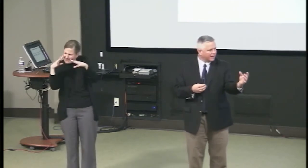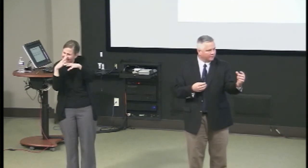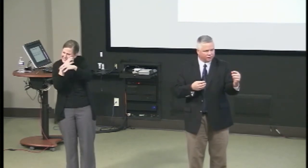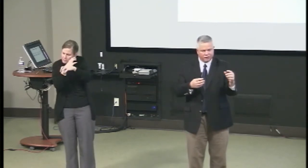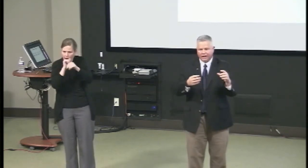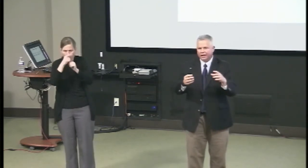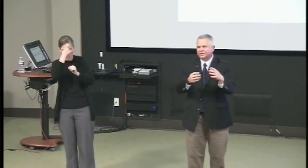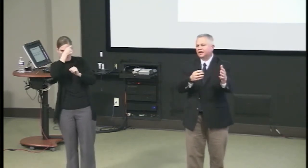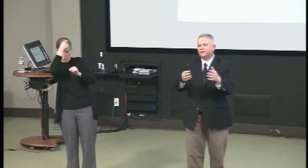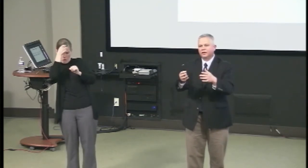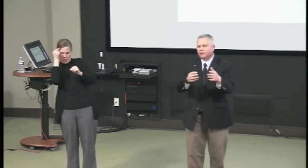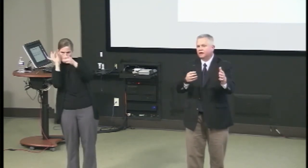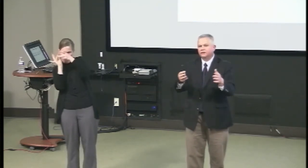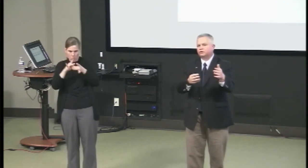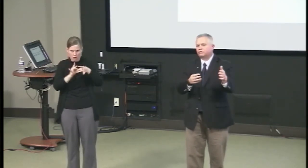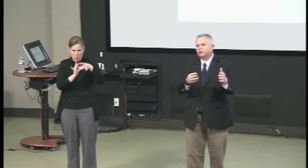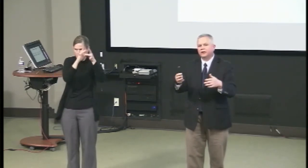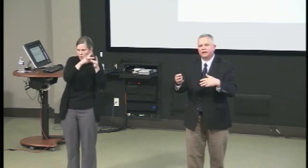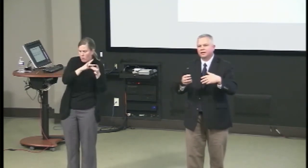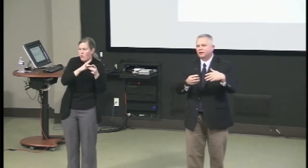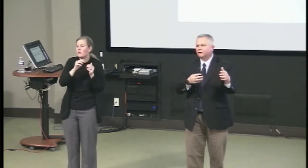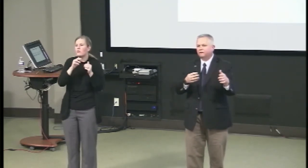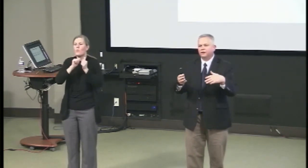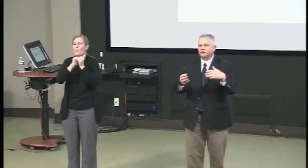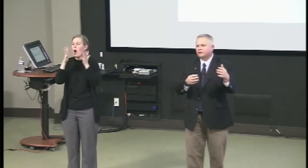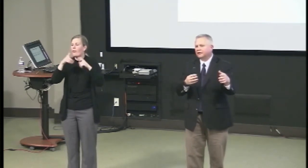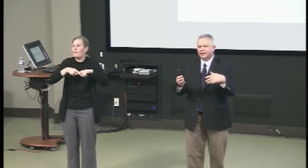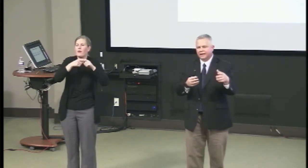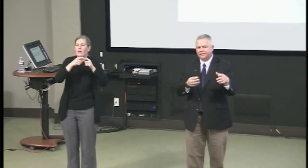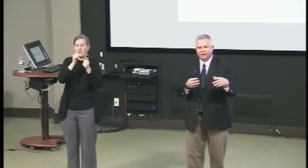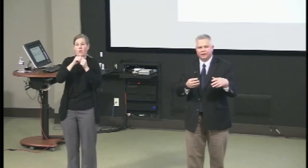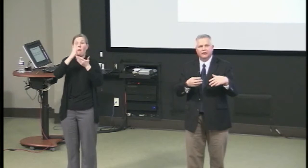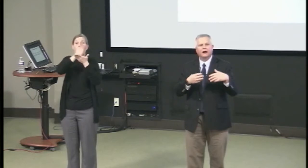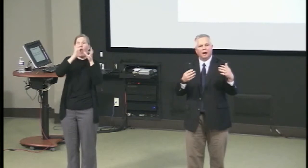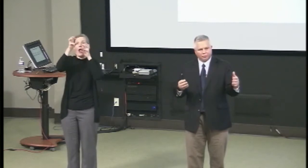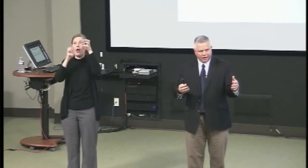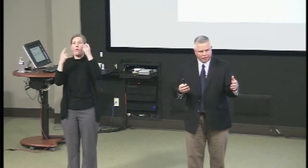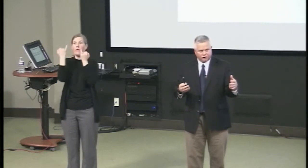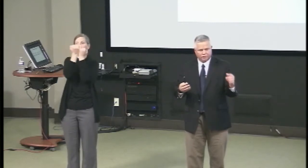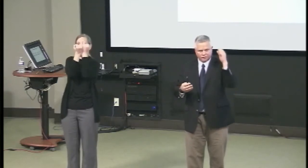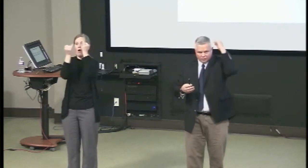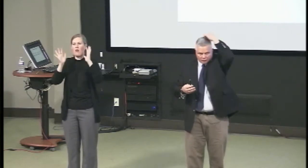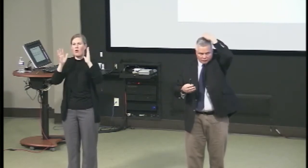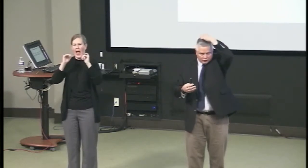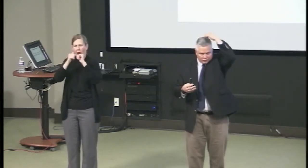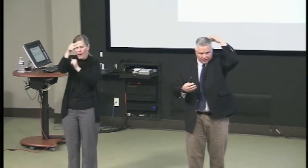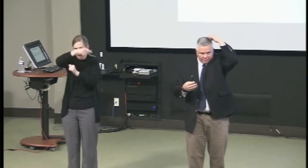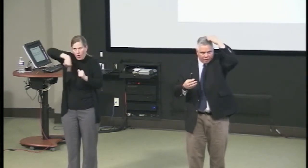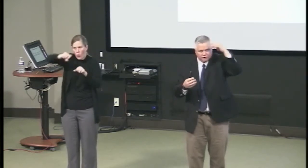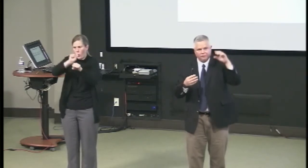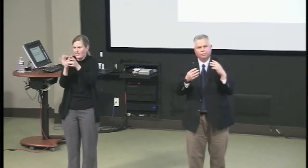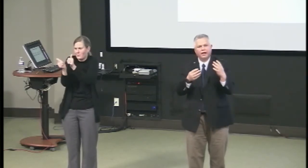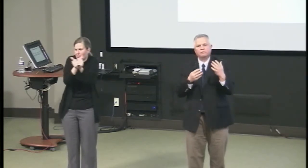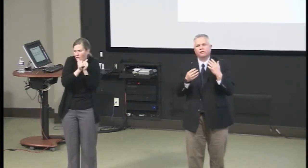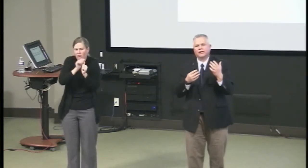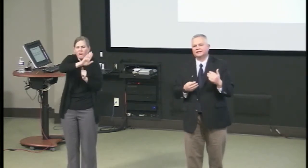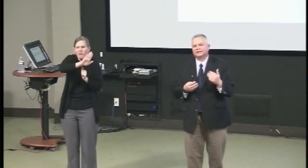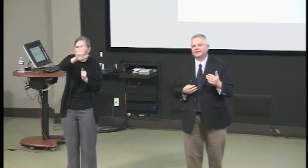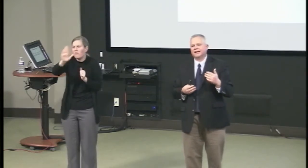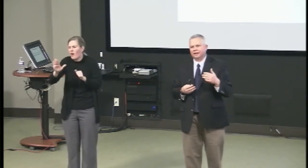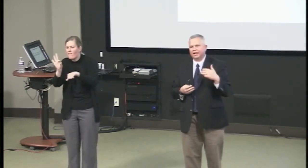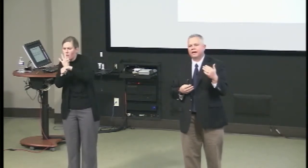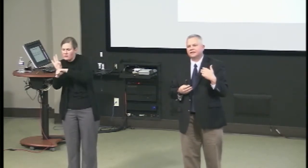selectively damaged. It's in the distributed, functionally connected operations, distinct parts of the brain